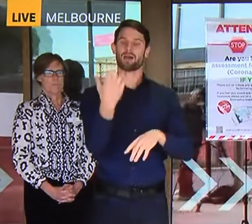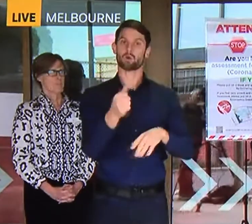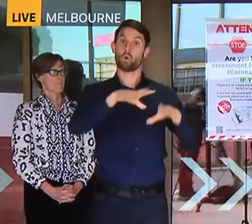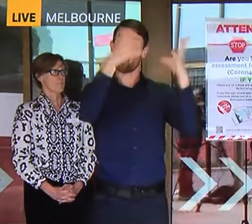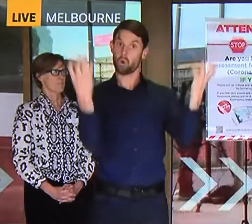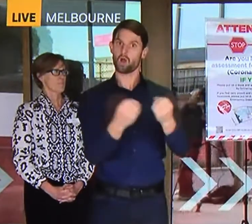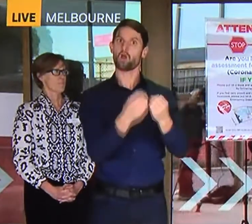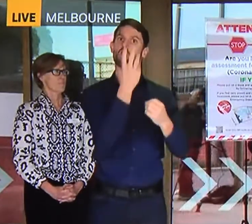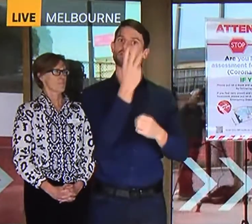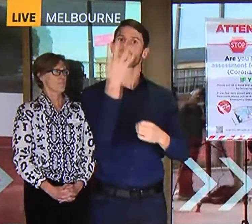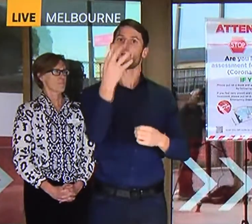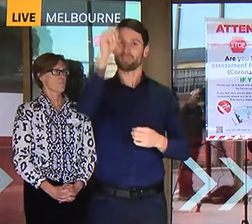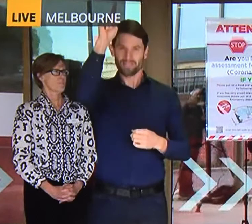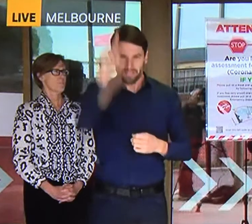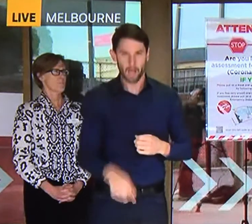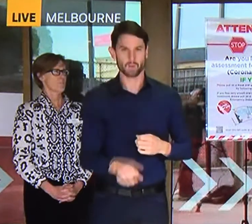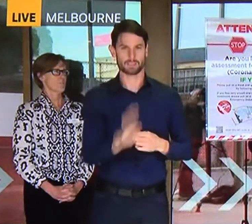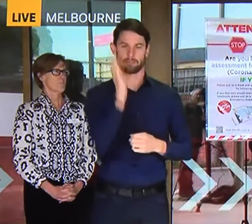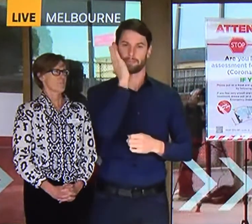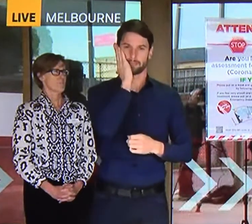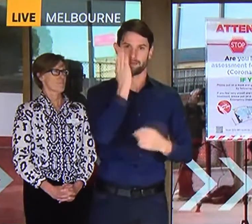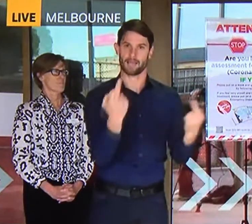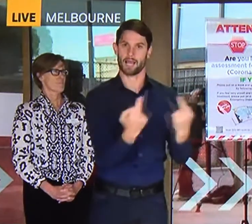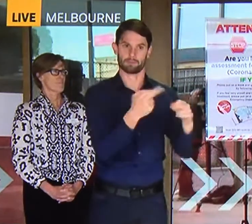34,000 precisely. We have